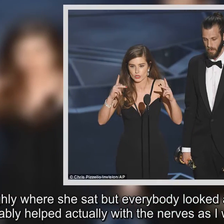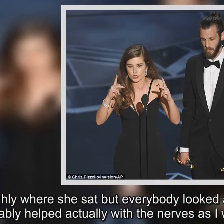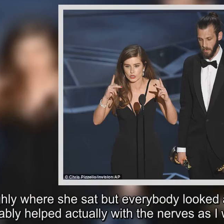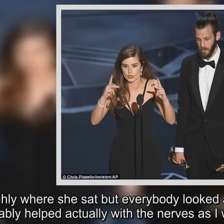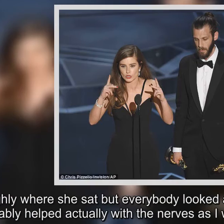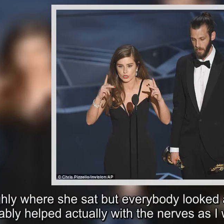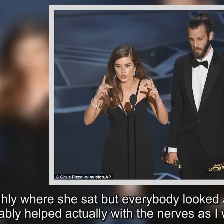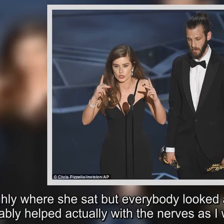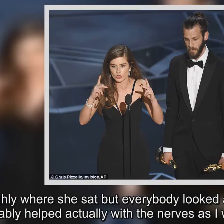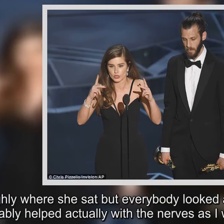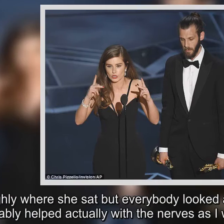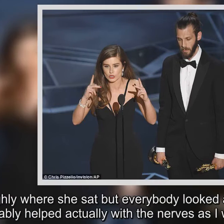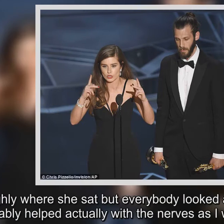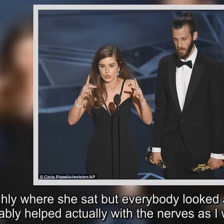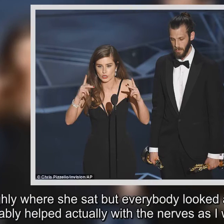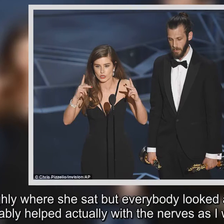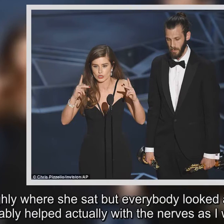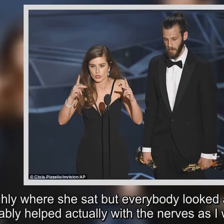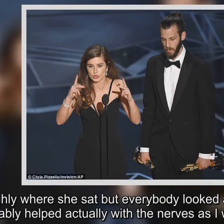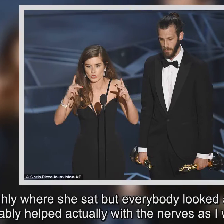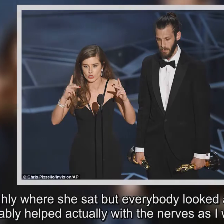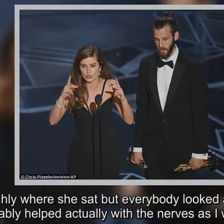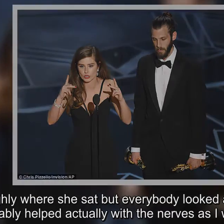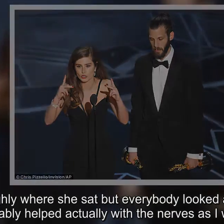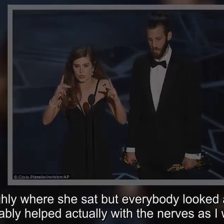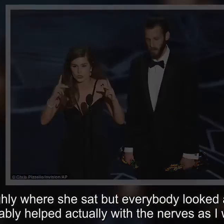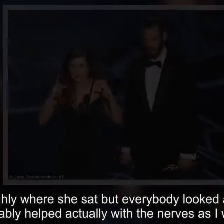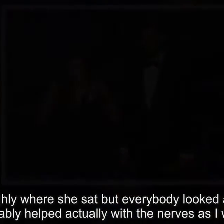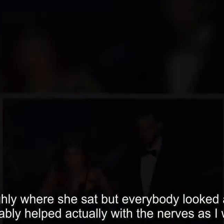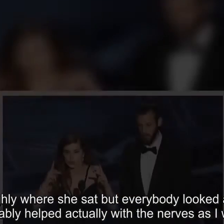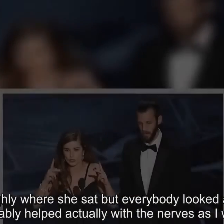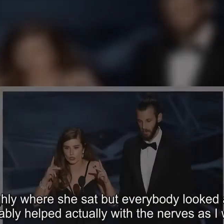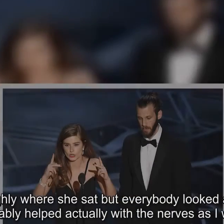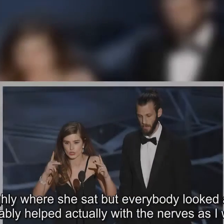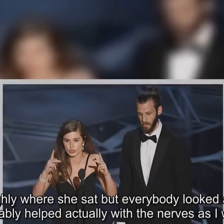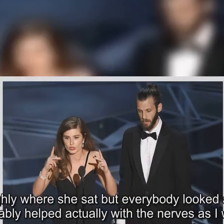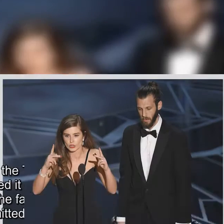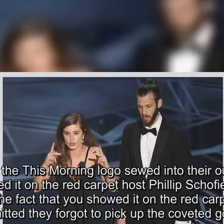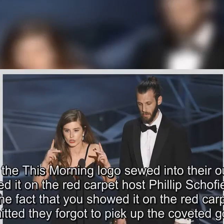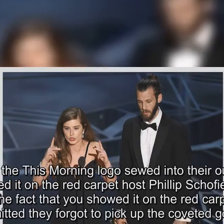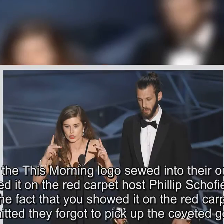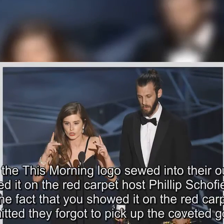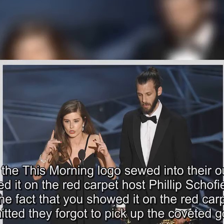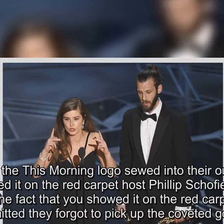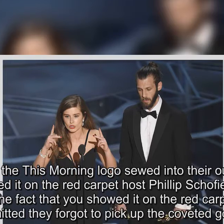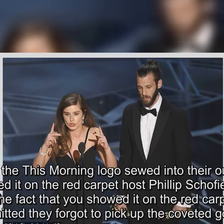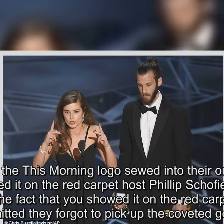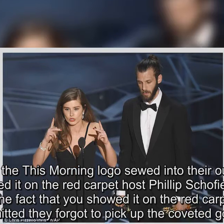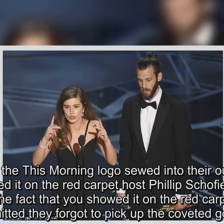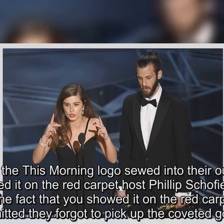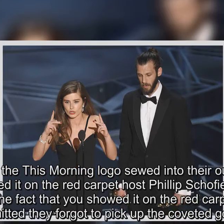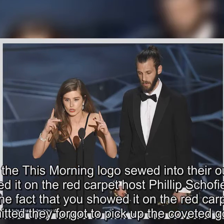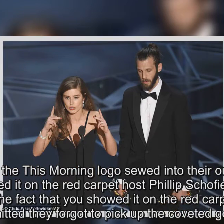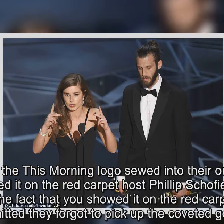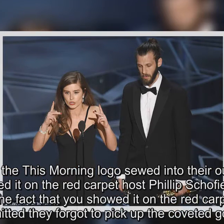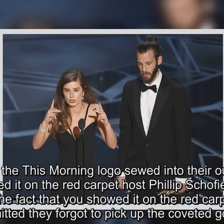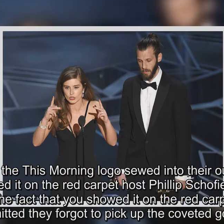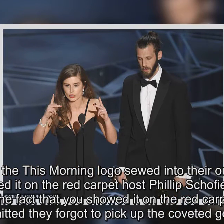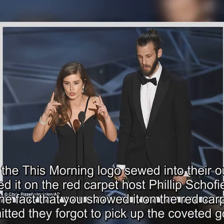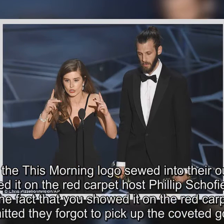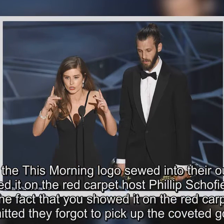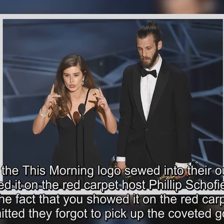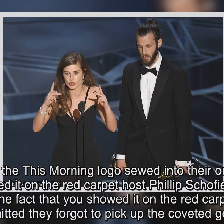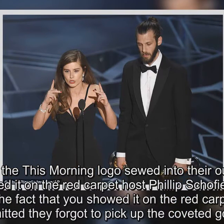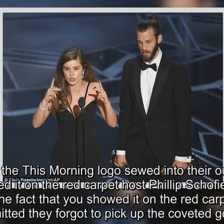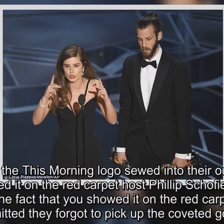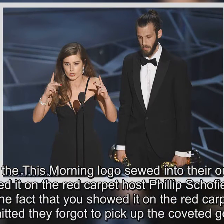The duo had the This Morning logo sewed into their outfits and after Chris flashed it on the red carpet host Phillip Schofield laughed,